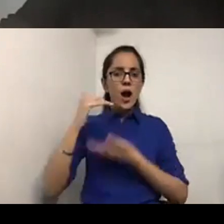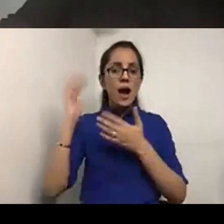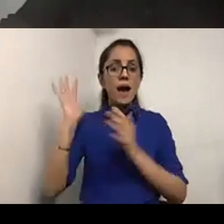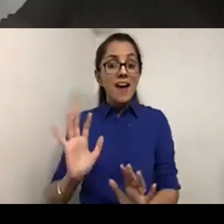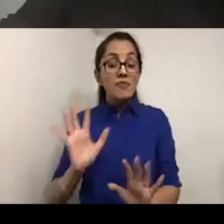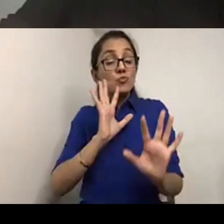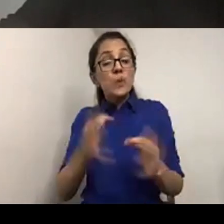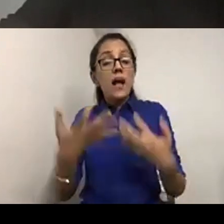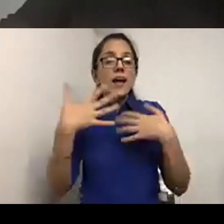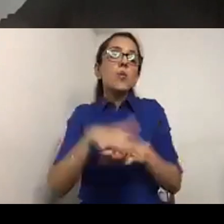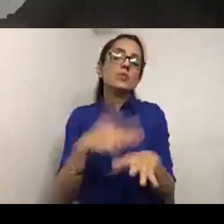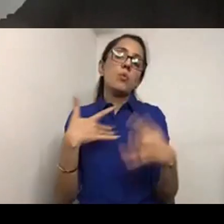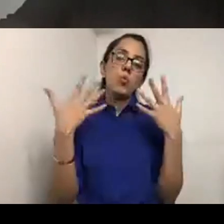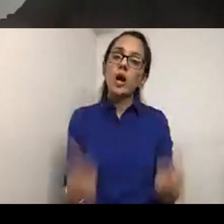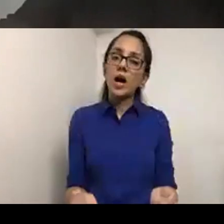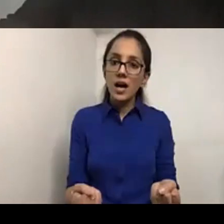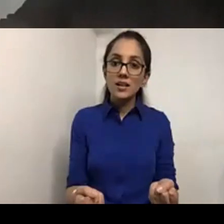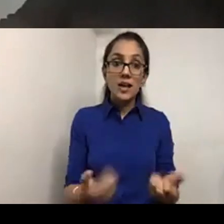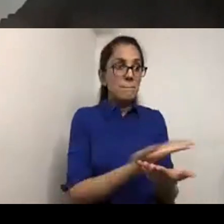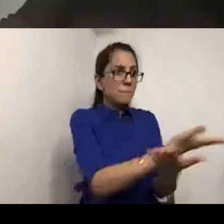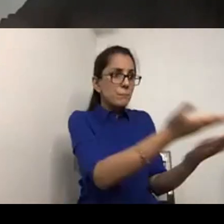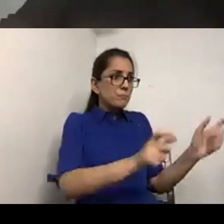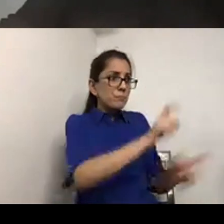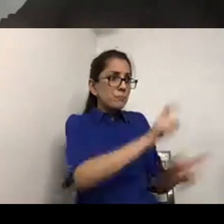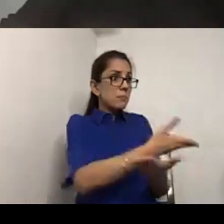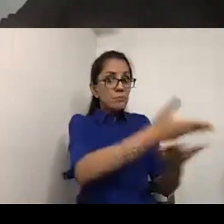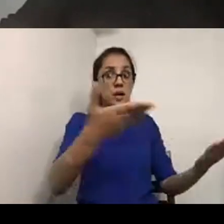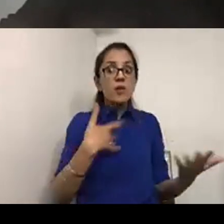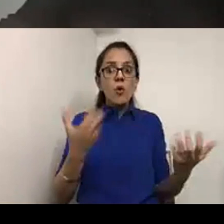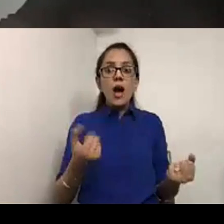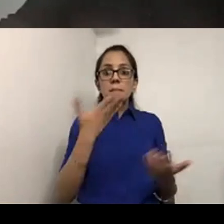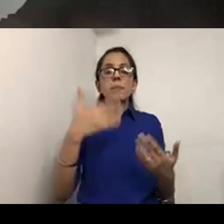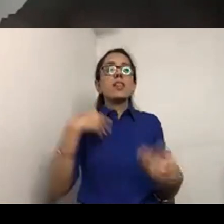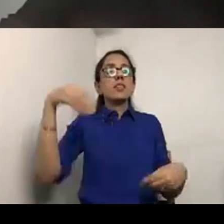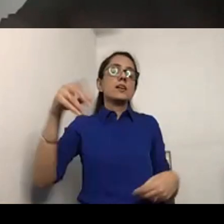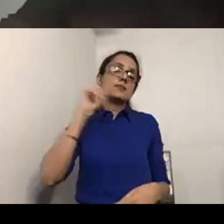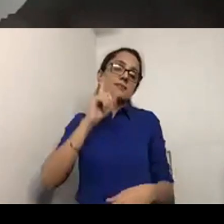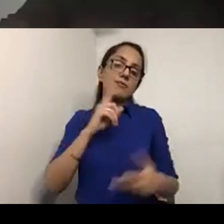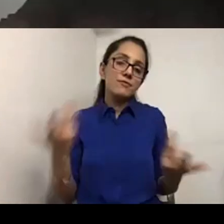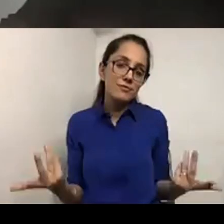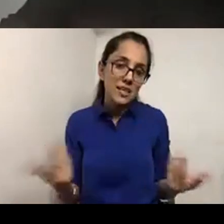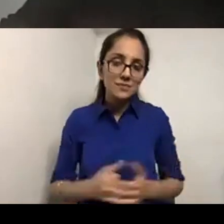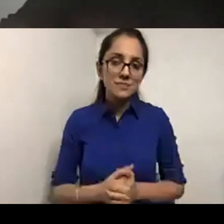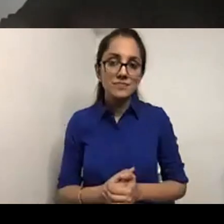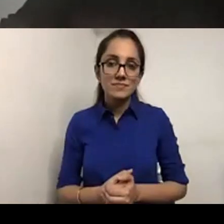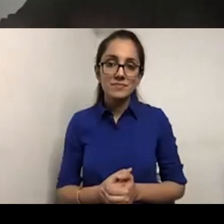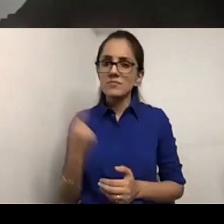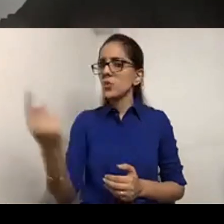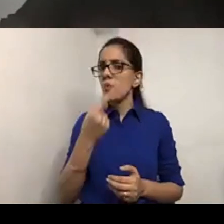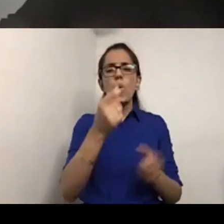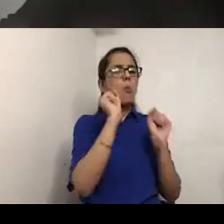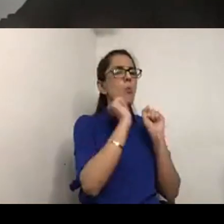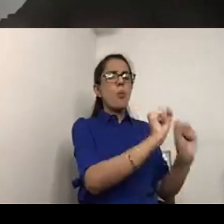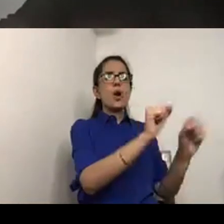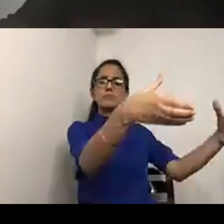this inclusive for the population, which we like to loosely call the deaf. I think it's just a unique set